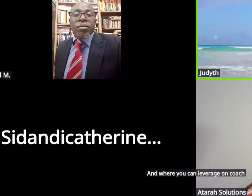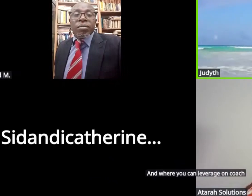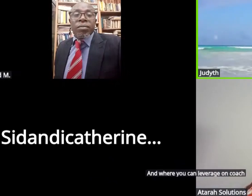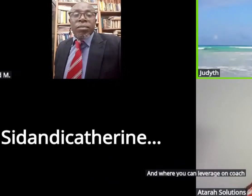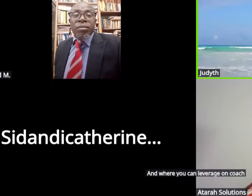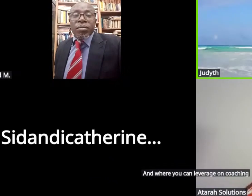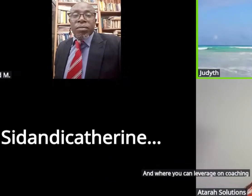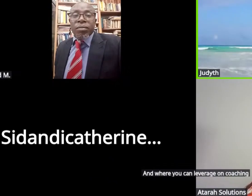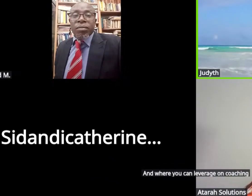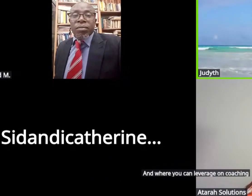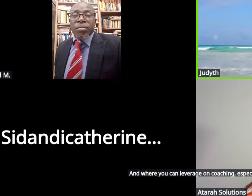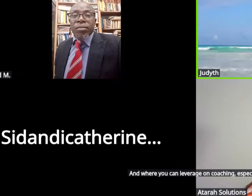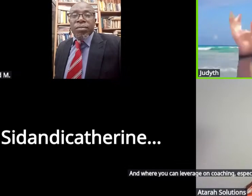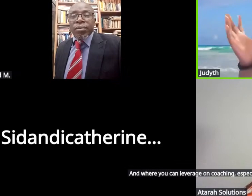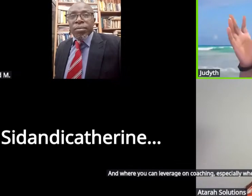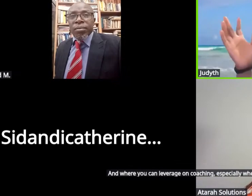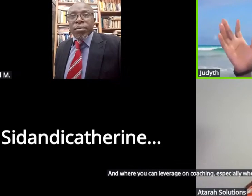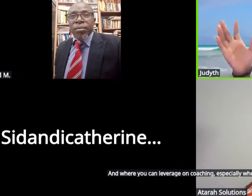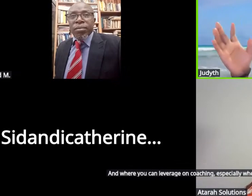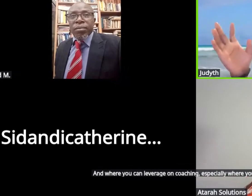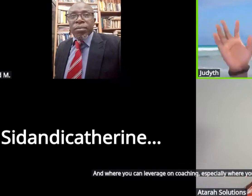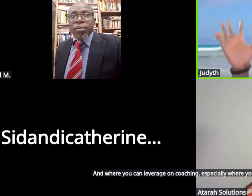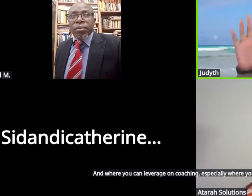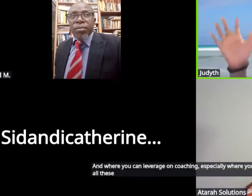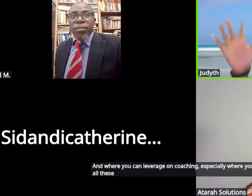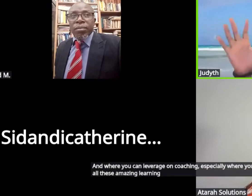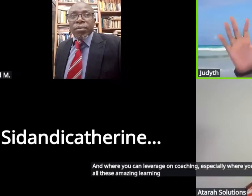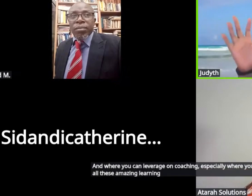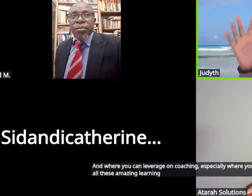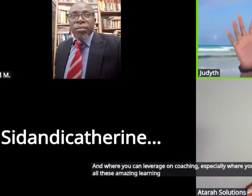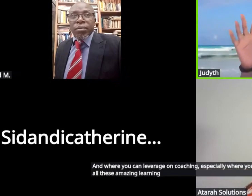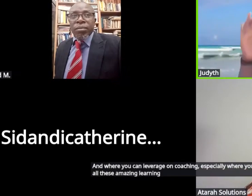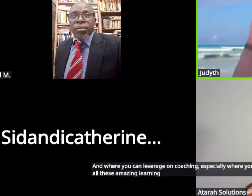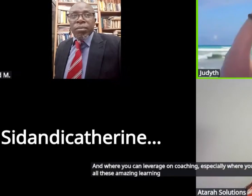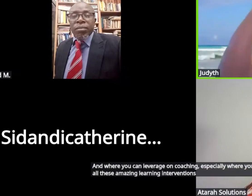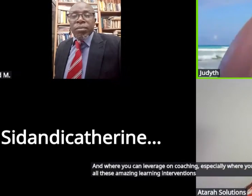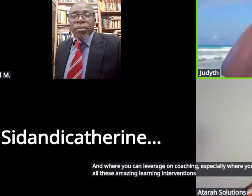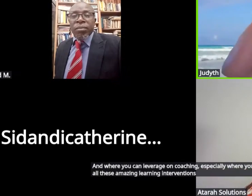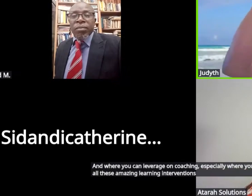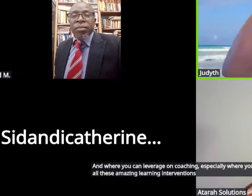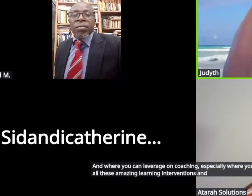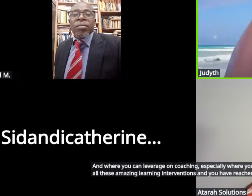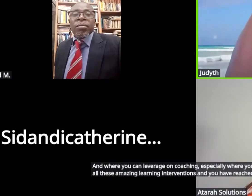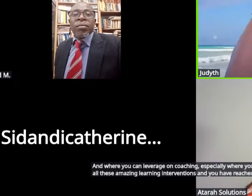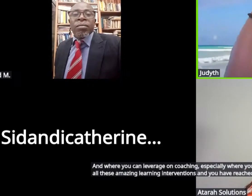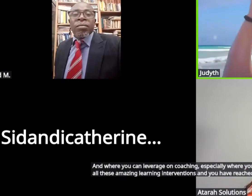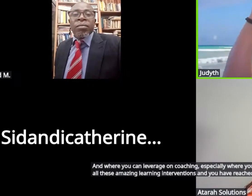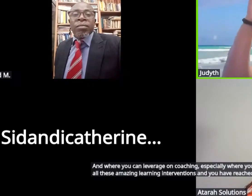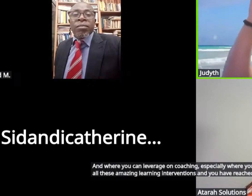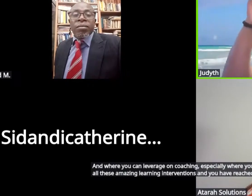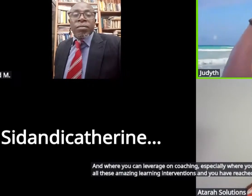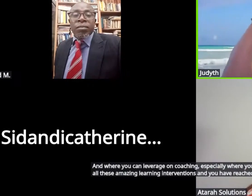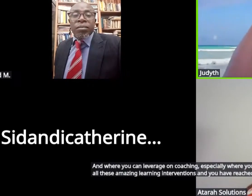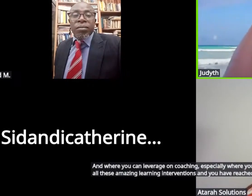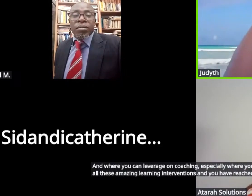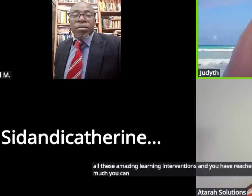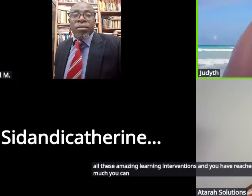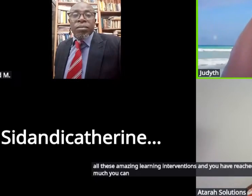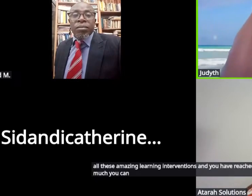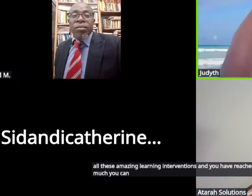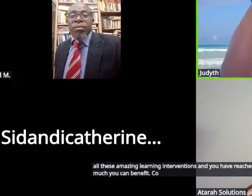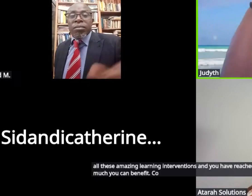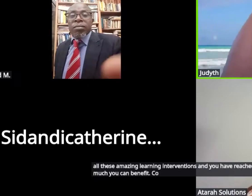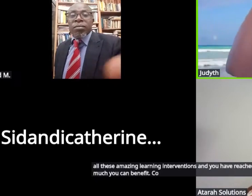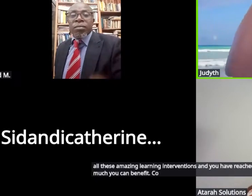especially where you have been doing all these amazing learning interventions and you have reached a ceiling on how much you can benefit. Coaching is